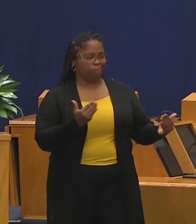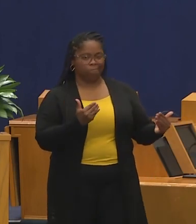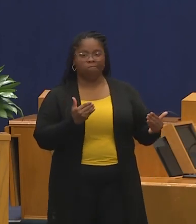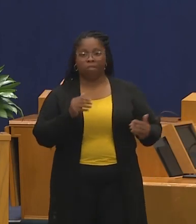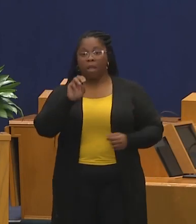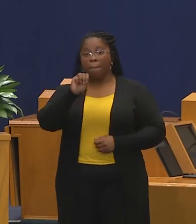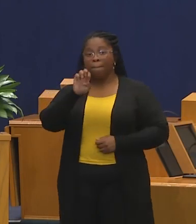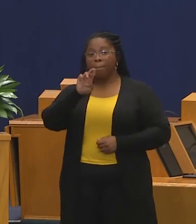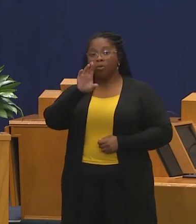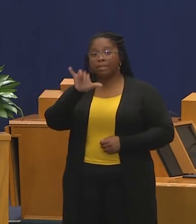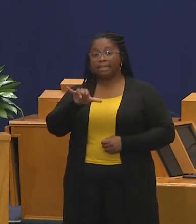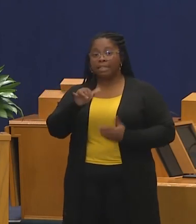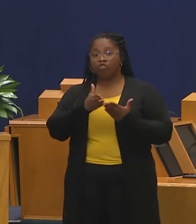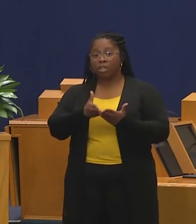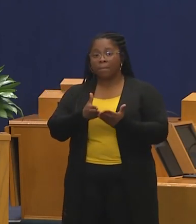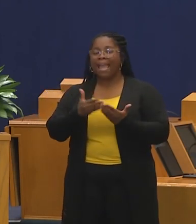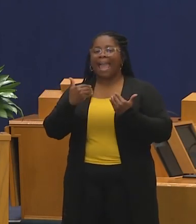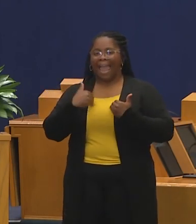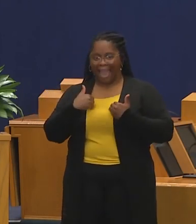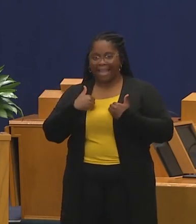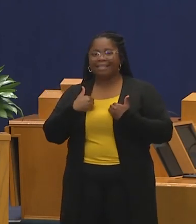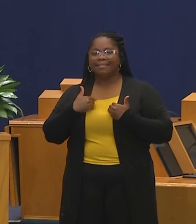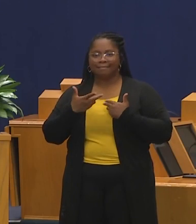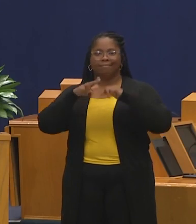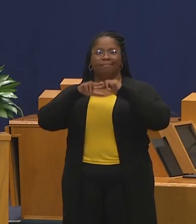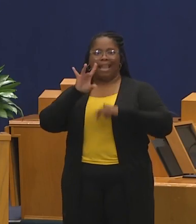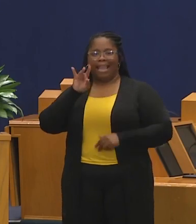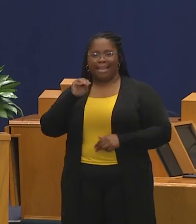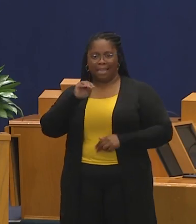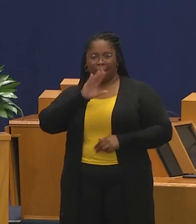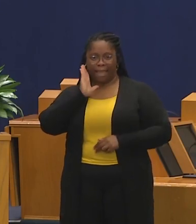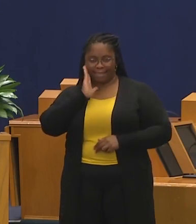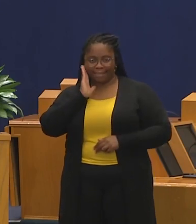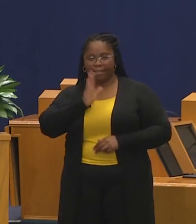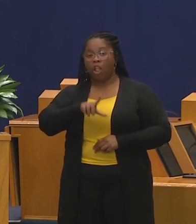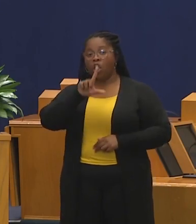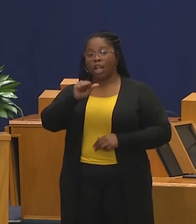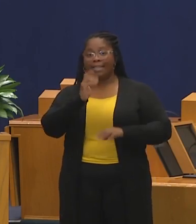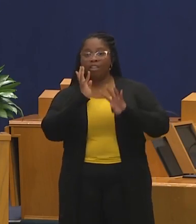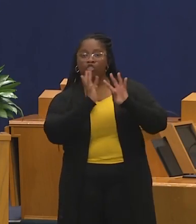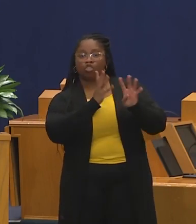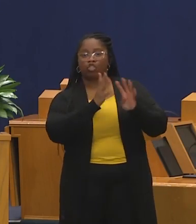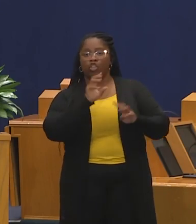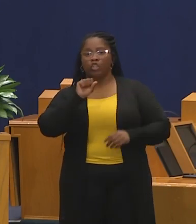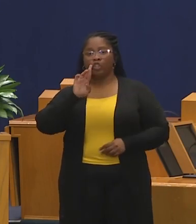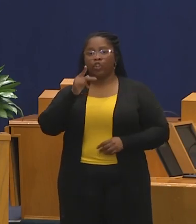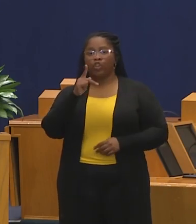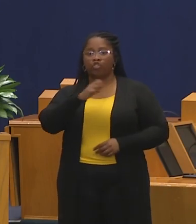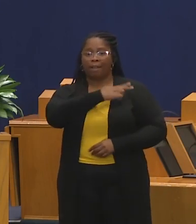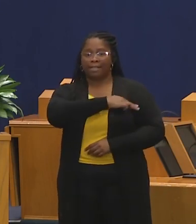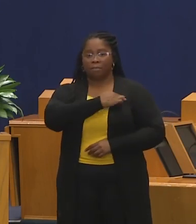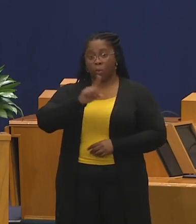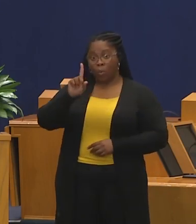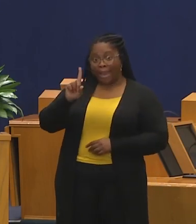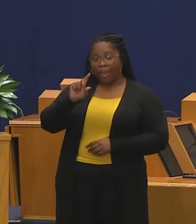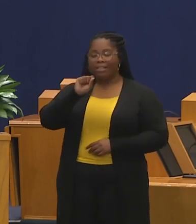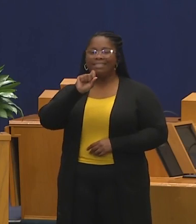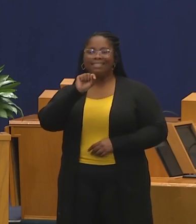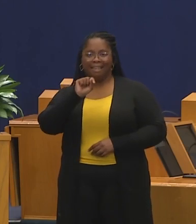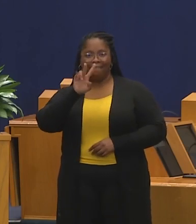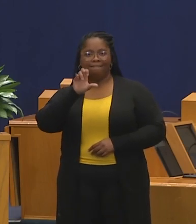to add an additional, or has an additional 80 beds. The Los Angeles Surge Hospital, located on the campus of St. Vincent's